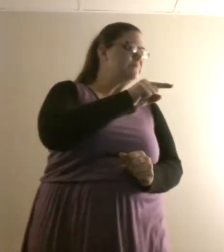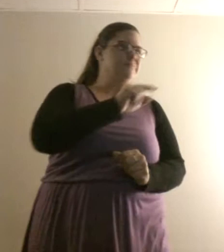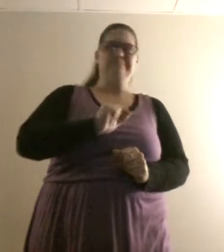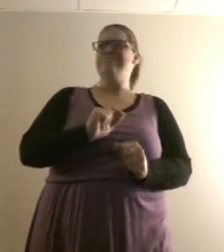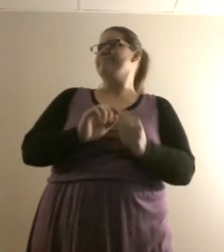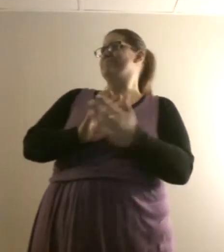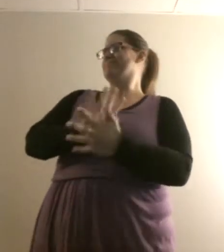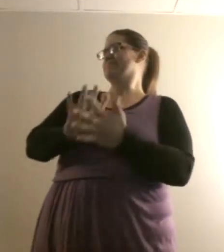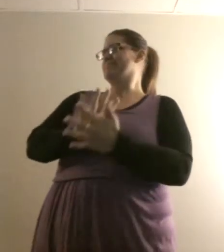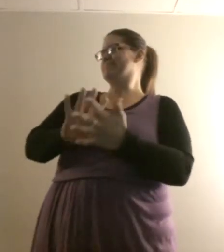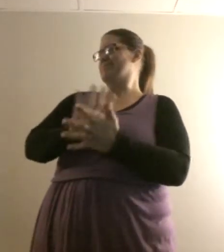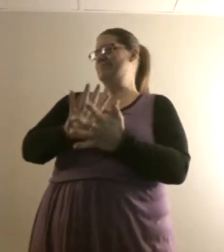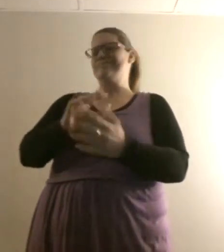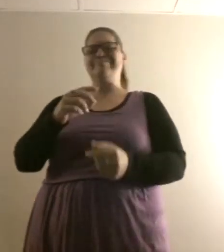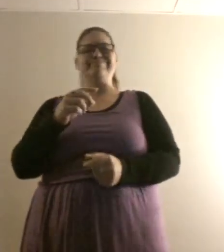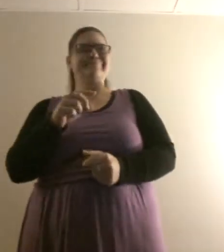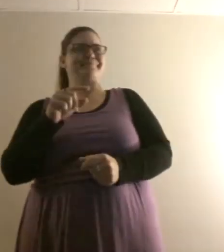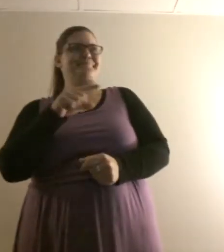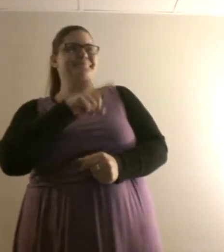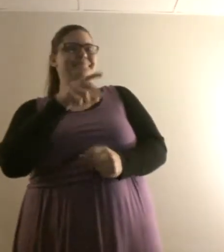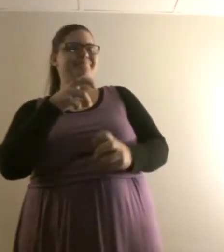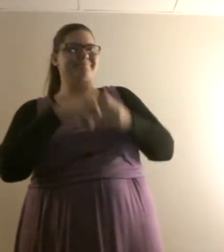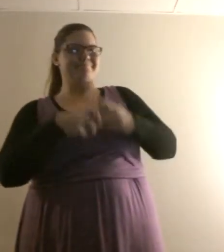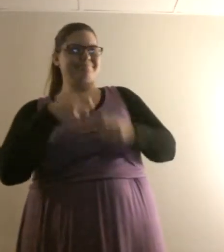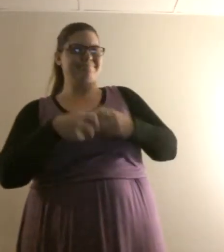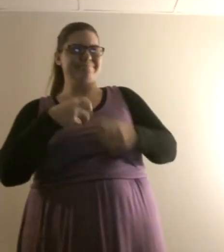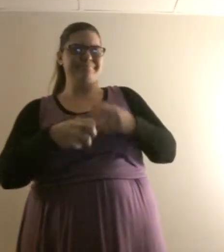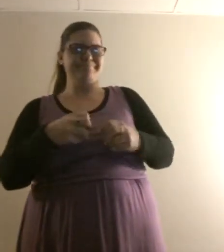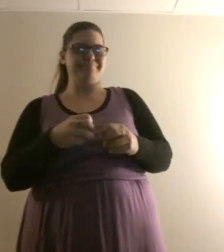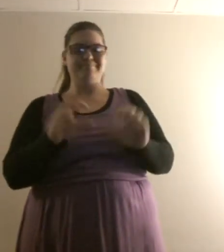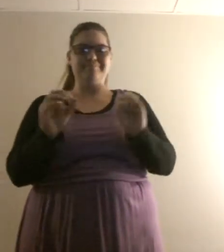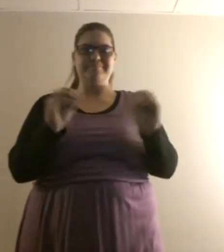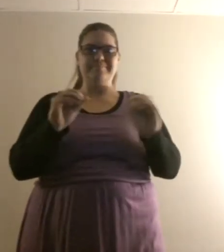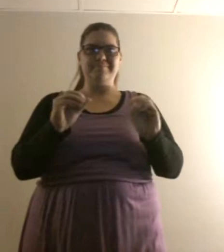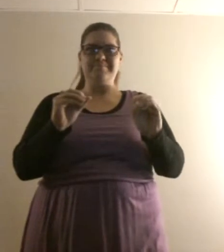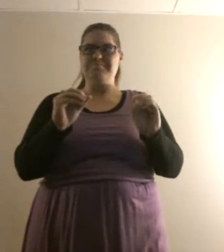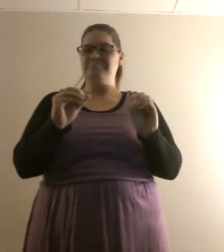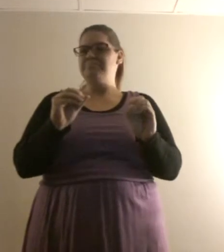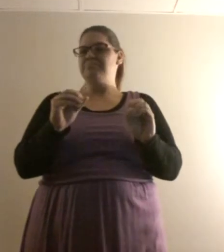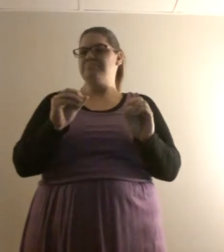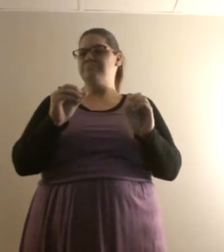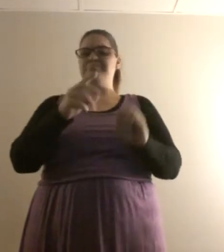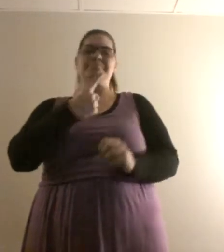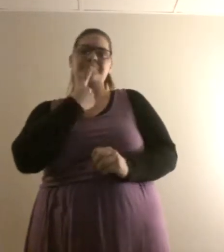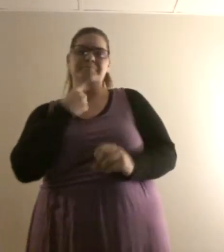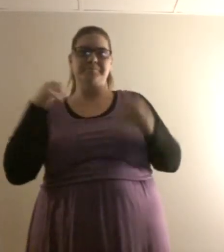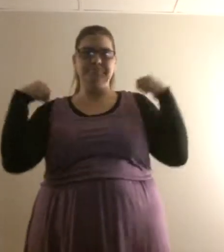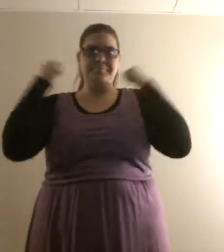Now, they didn't have problems with that. Remember, they had a trained army that had the red coats, and they were ready to go. What was their other problem, Lacey?